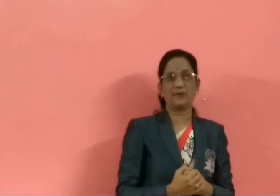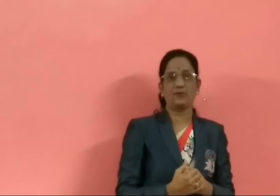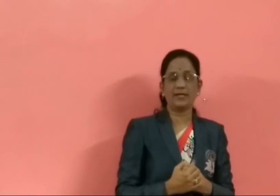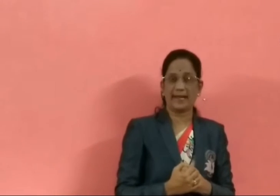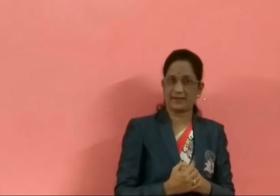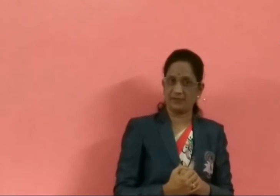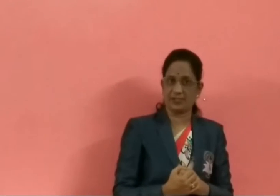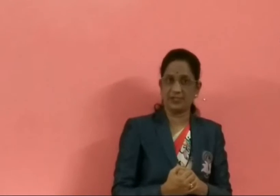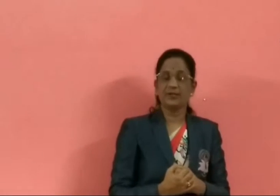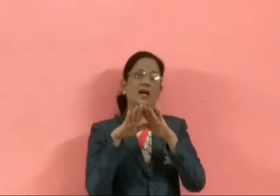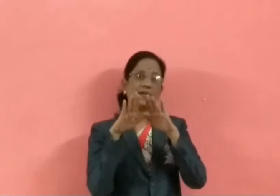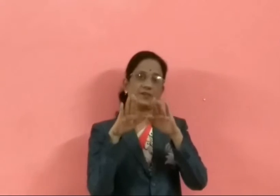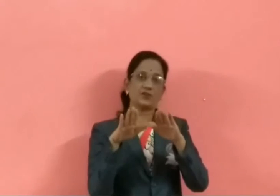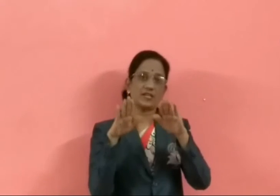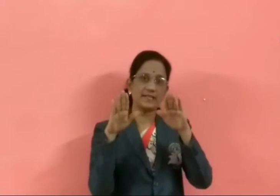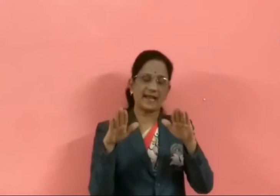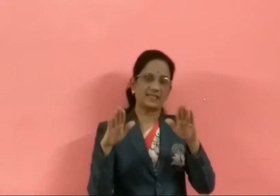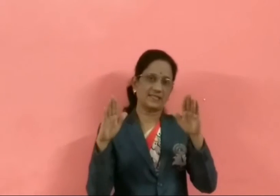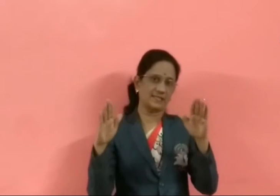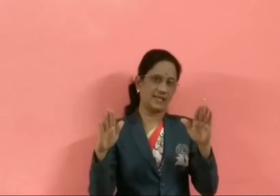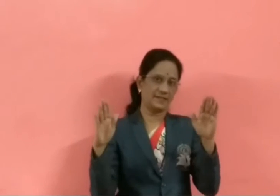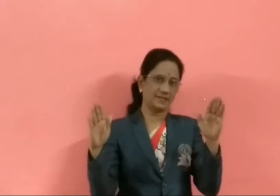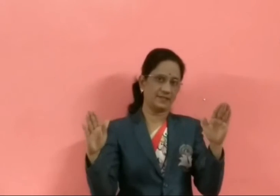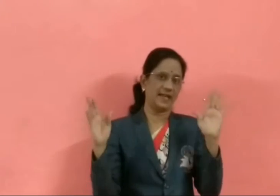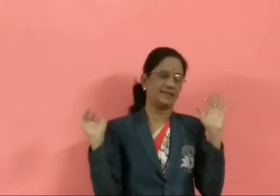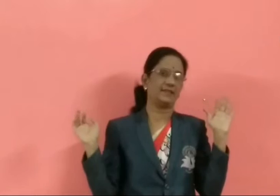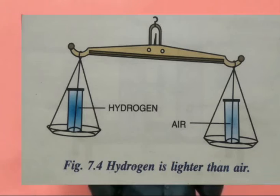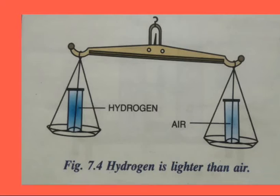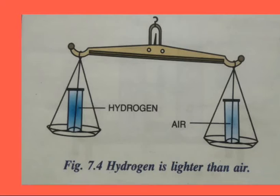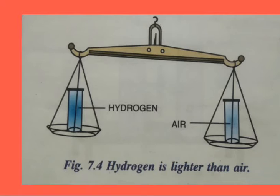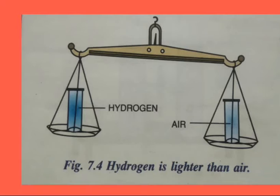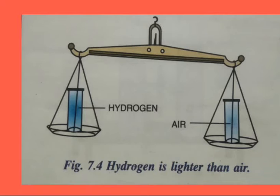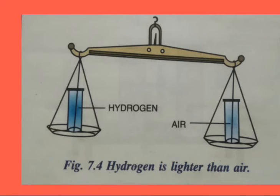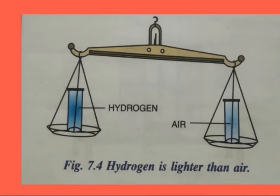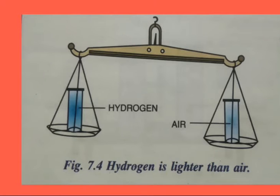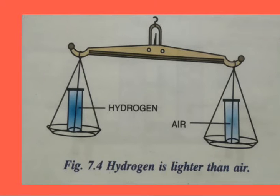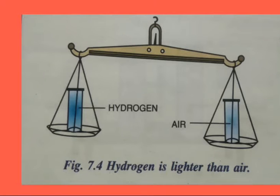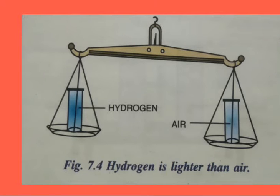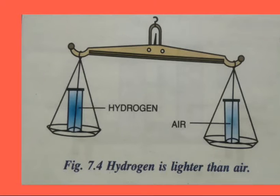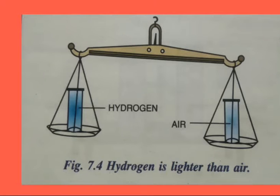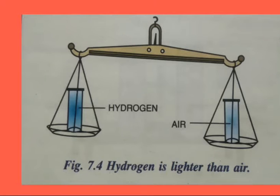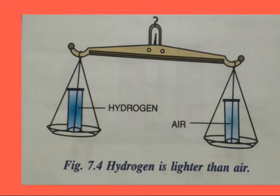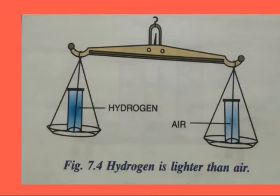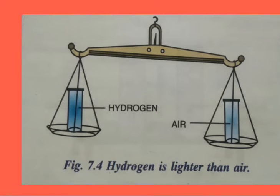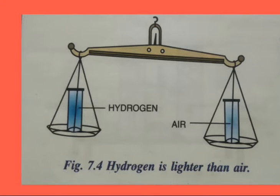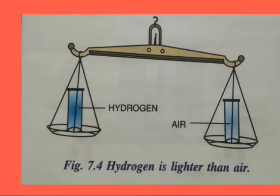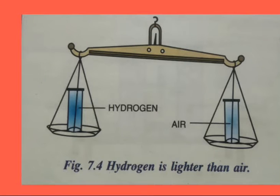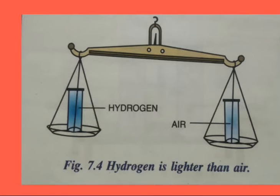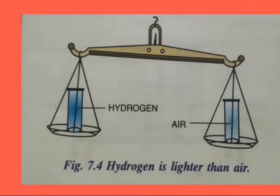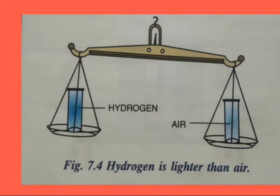one activity. Hydrogen gas is lighter than the air. For this, place these two jars with